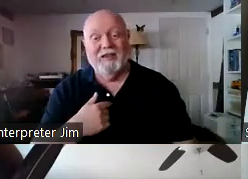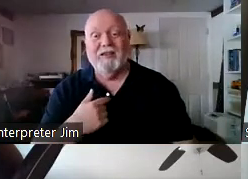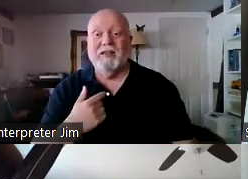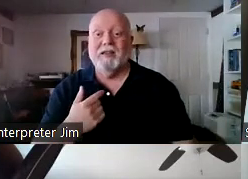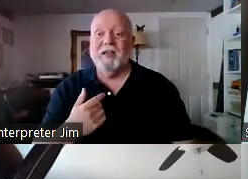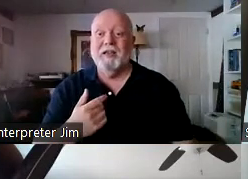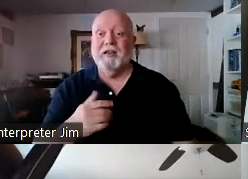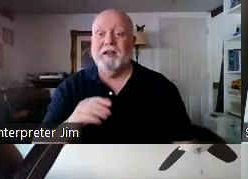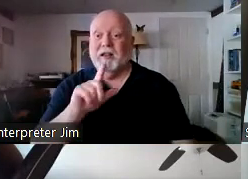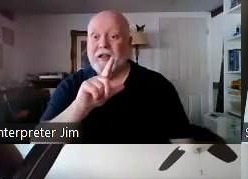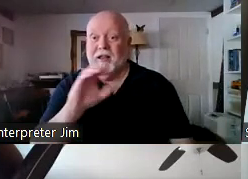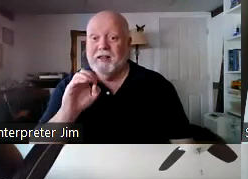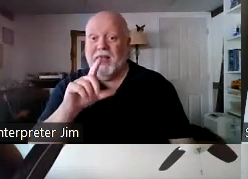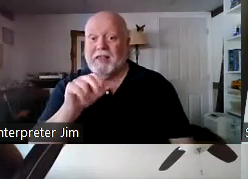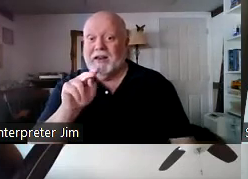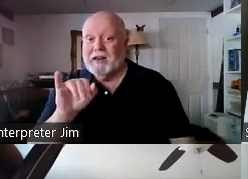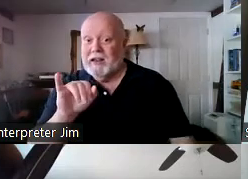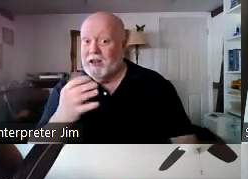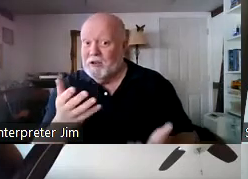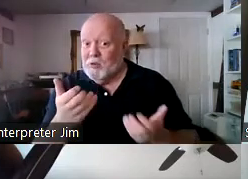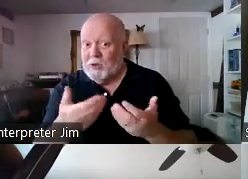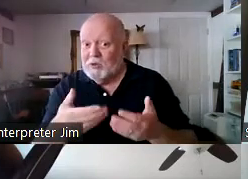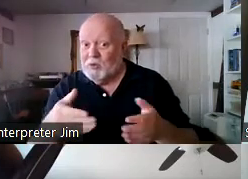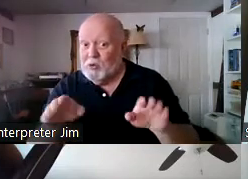Leilani, is there any closing remarks that you'd like to cover?